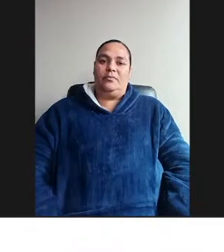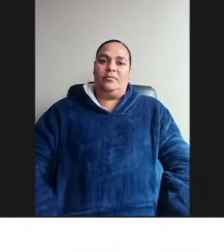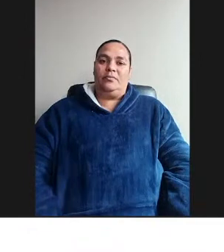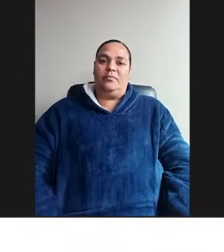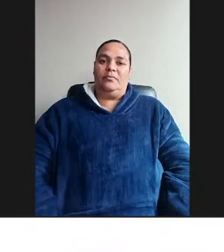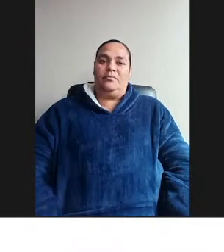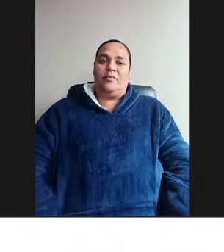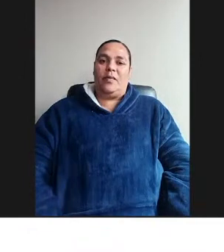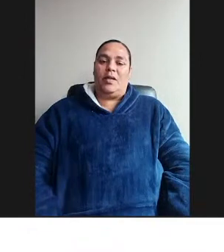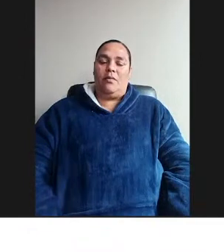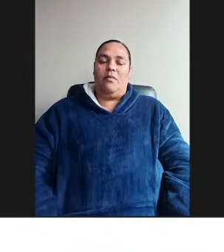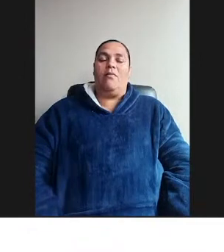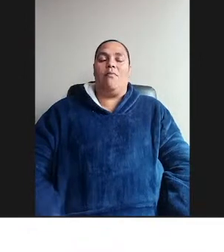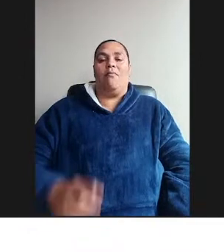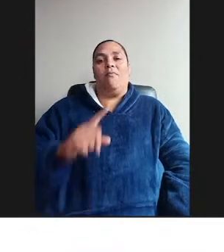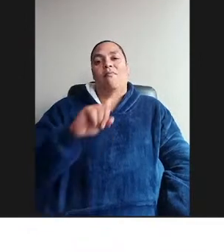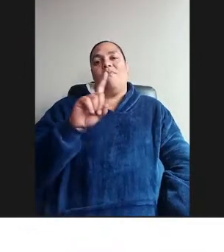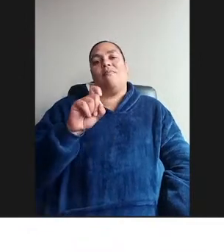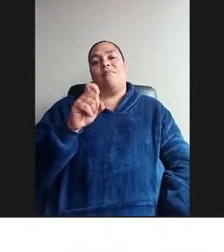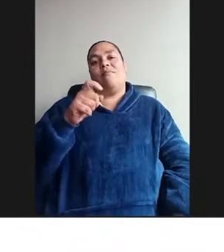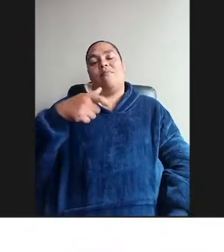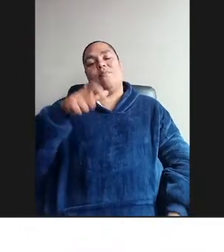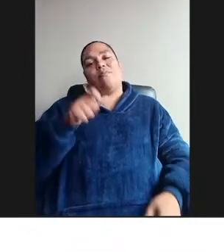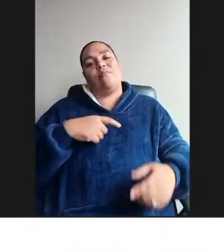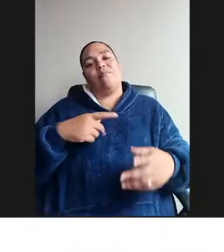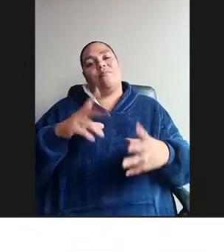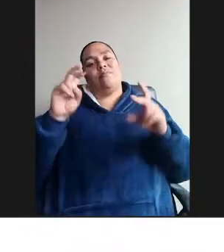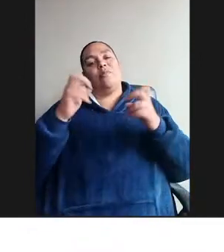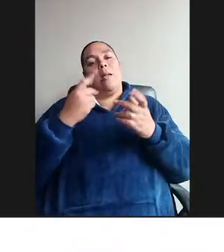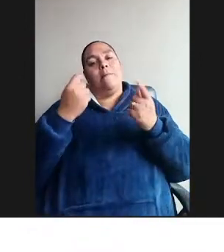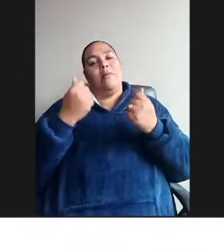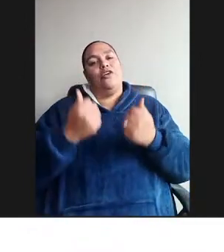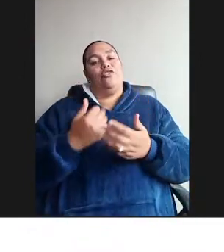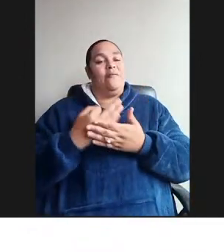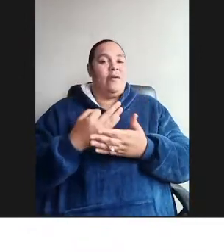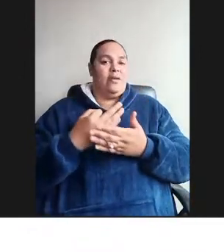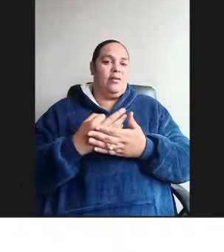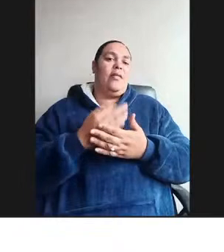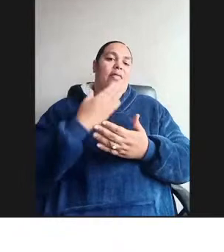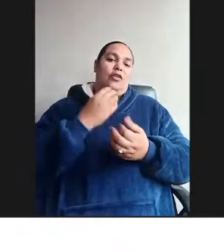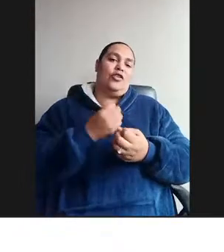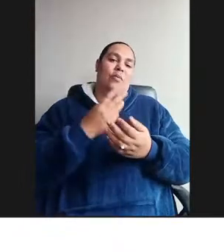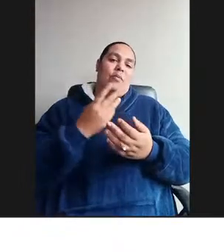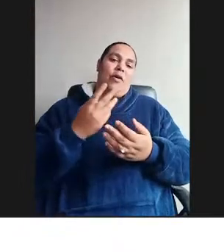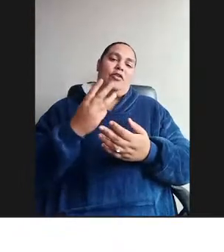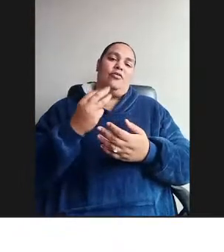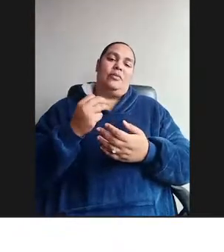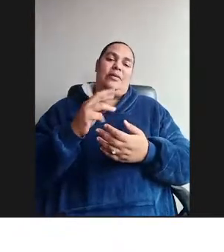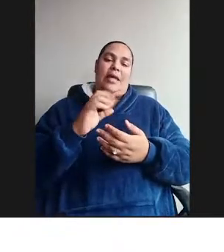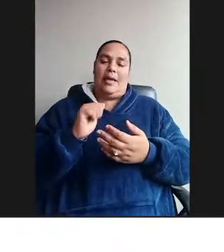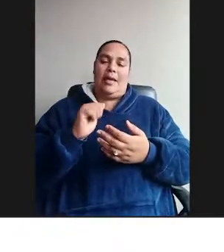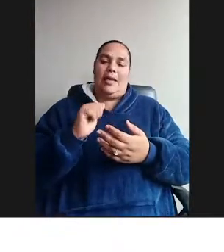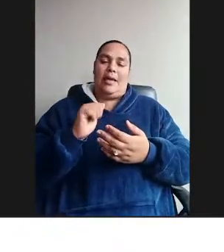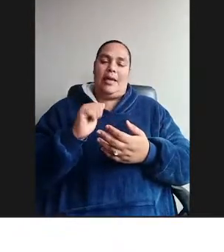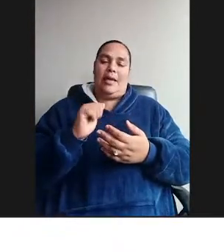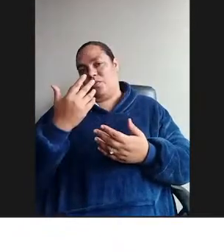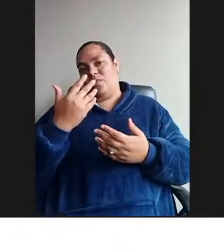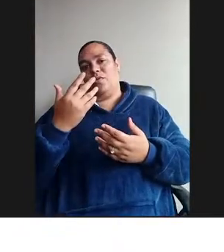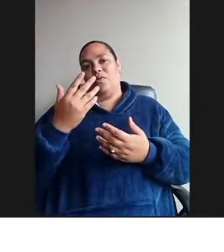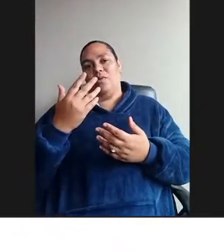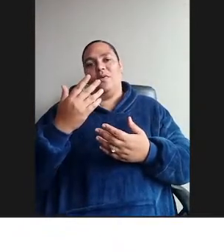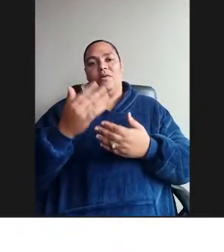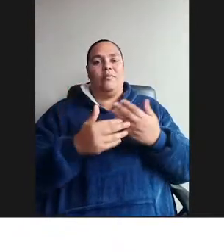Chairperson, if I can attend to the issue of budget and funding. Thank you very much, Mr. Adams. Thank you, Mr. Keswa. You may proceed, Mr.